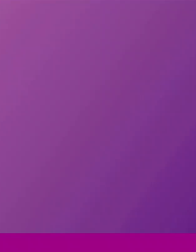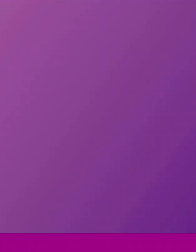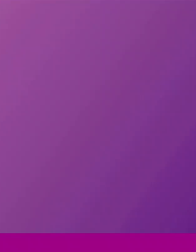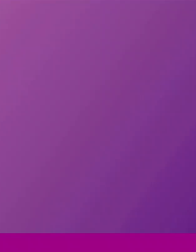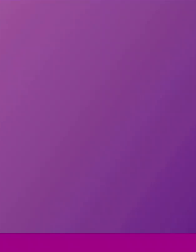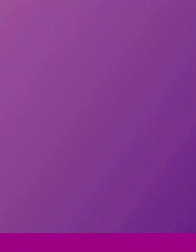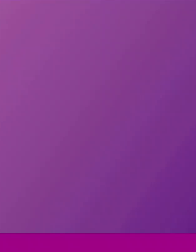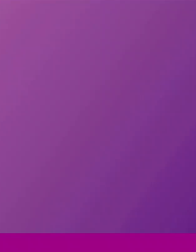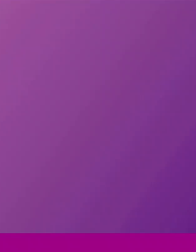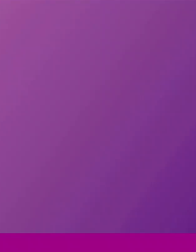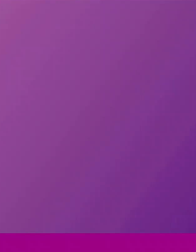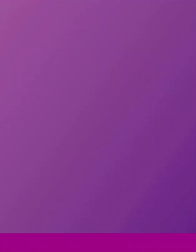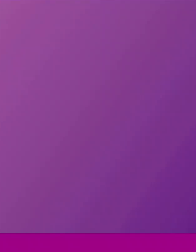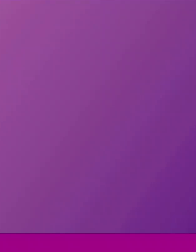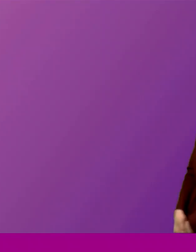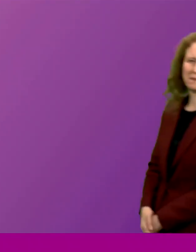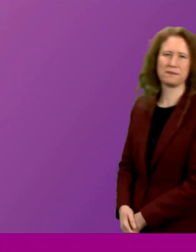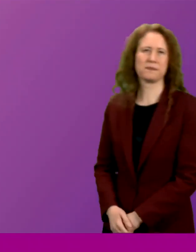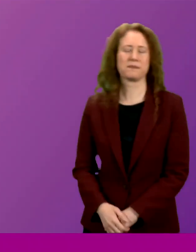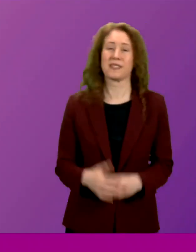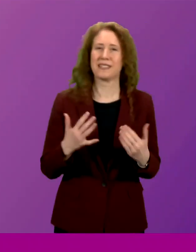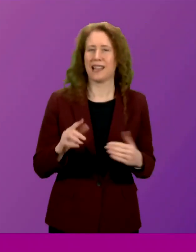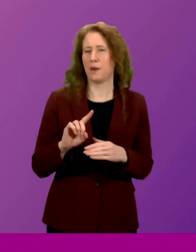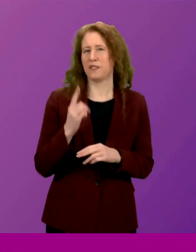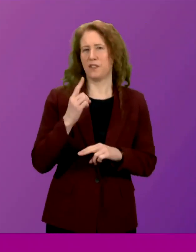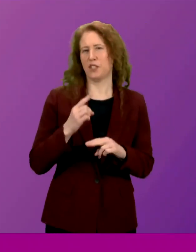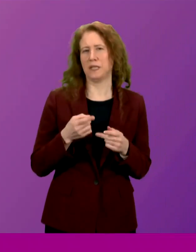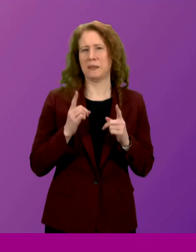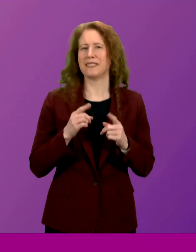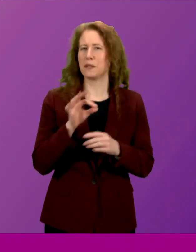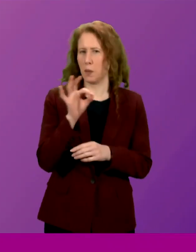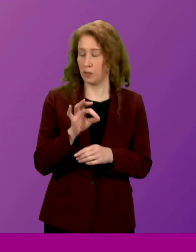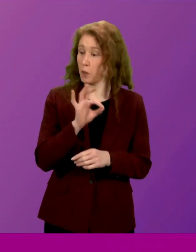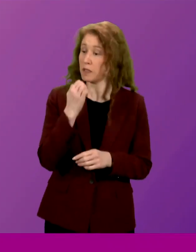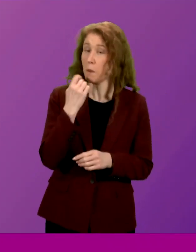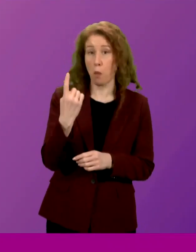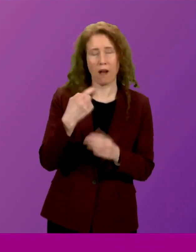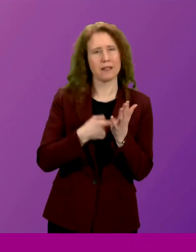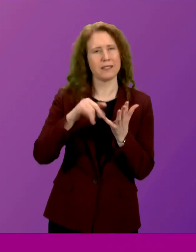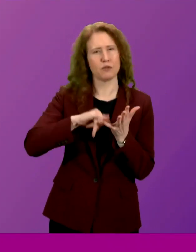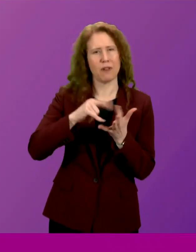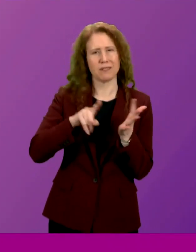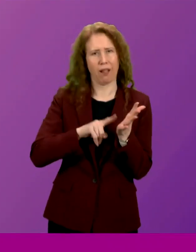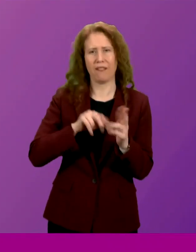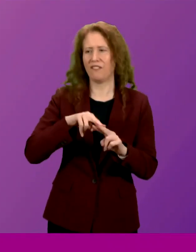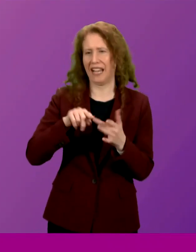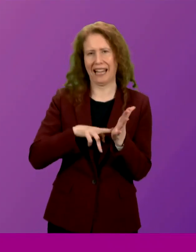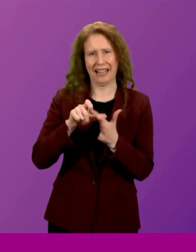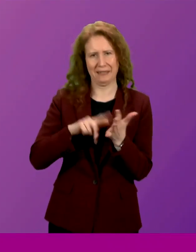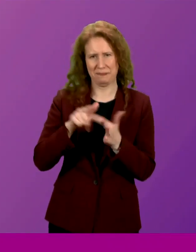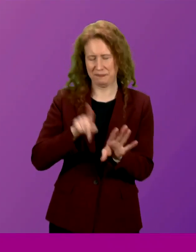Thank you. That concludes general questions. The next item of business is First Minister's questions. At question number 1, I call Russell Finlay. Thank you, President